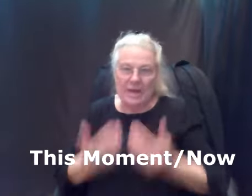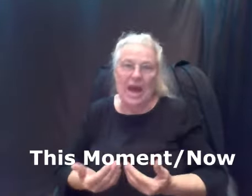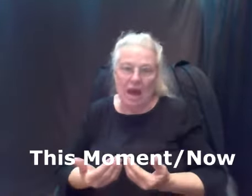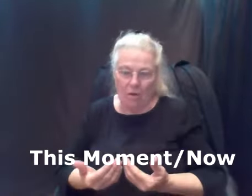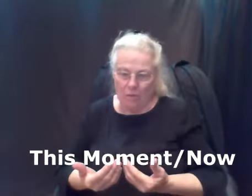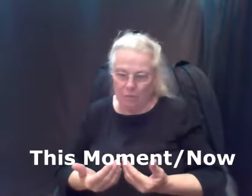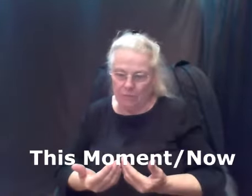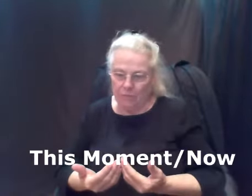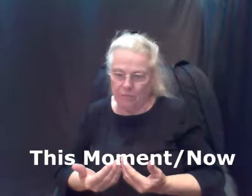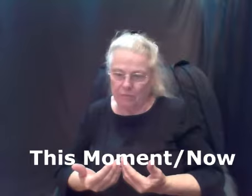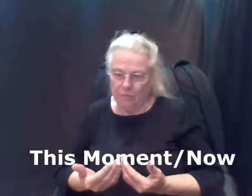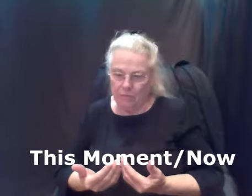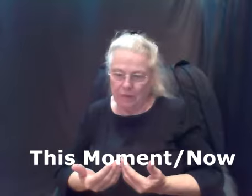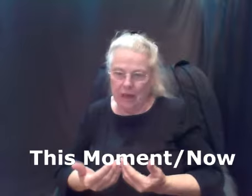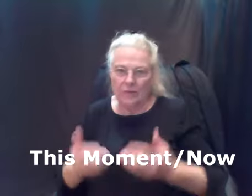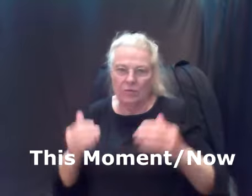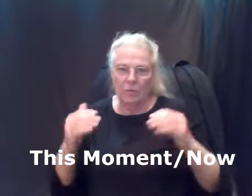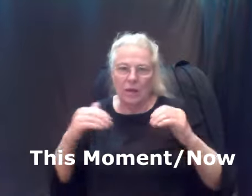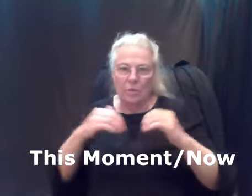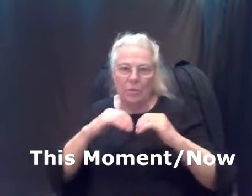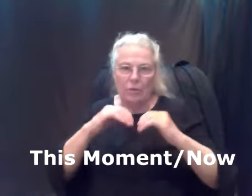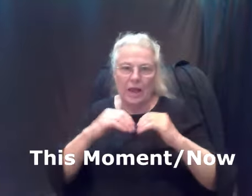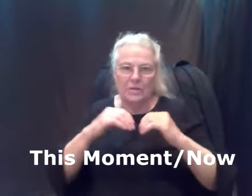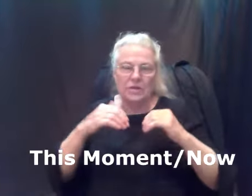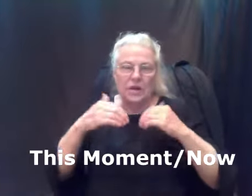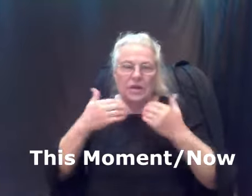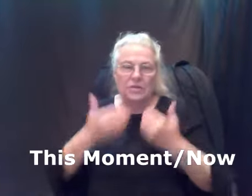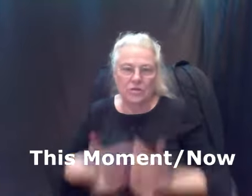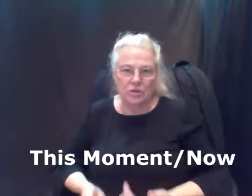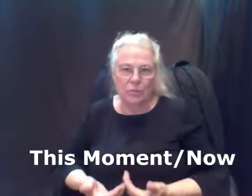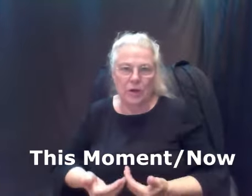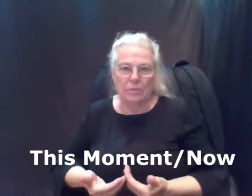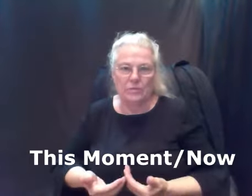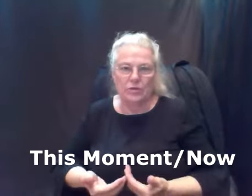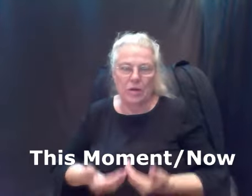now. And so both hands, just bring them straight